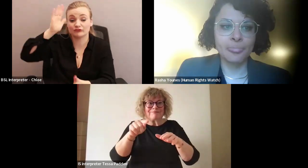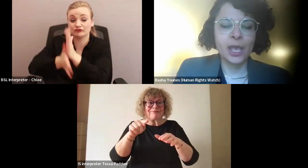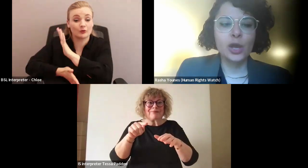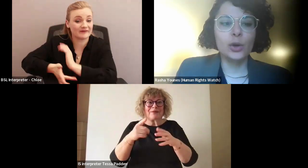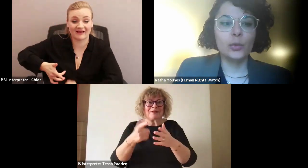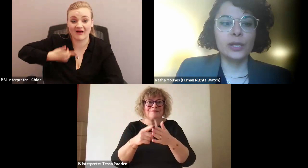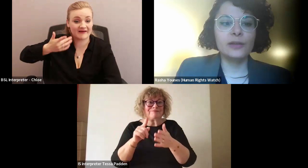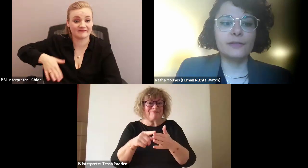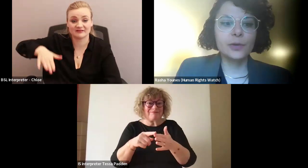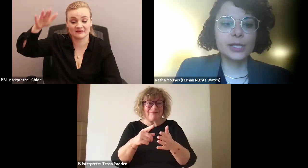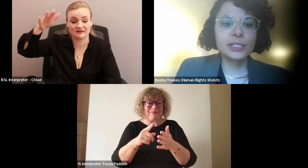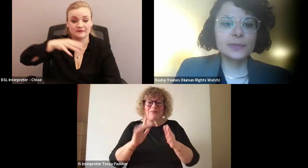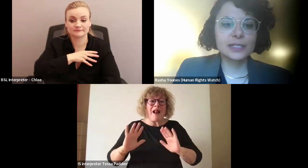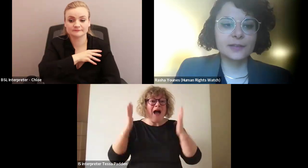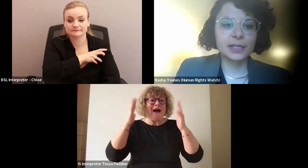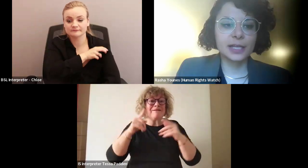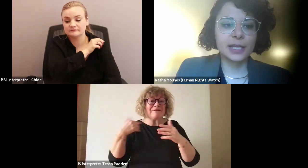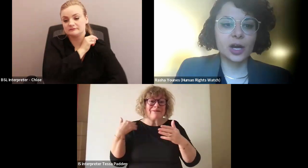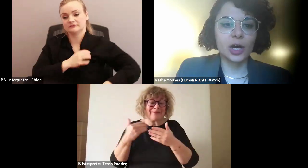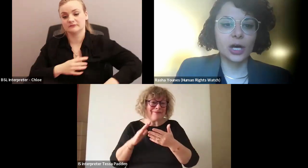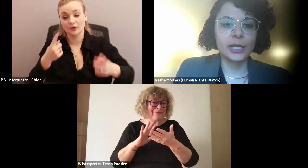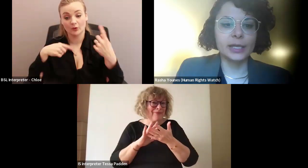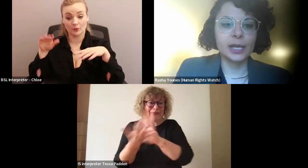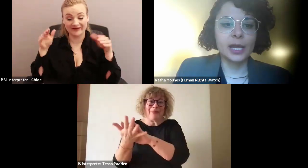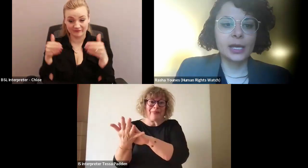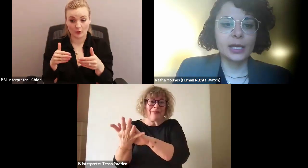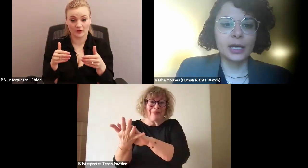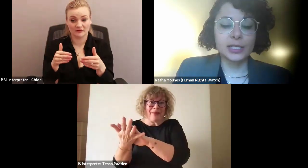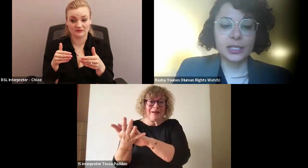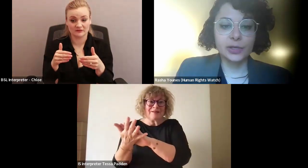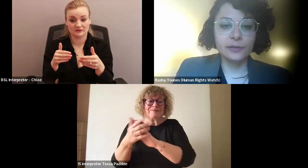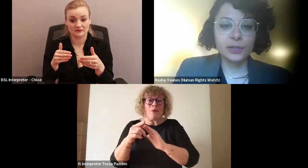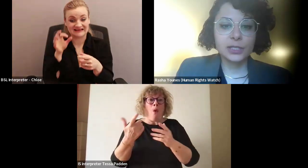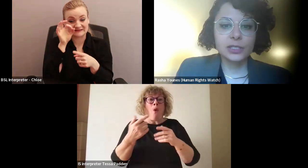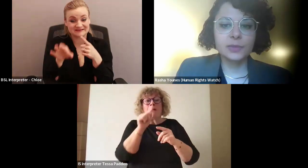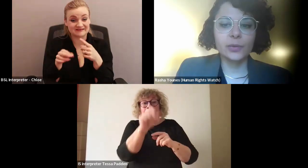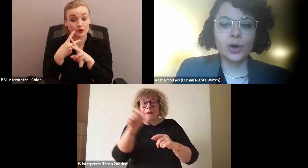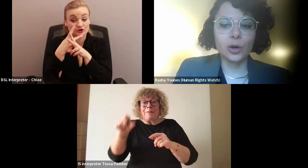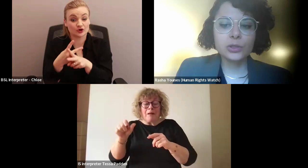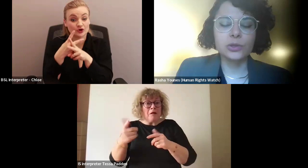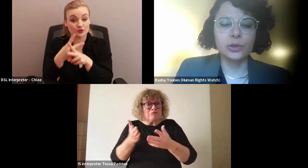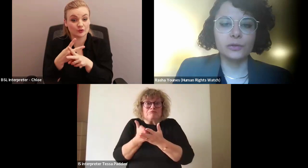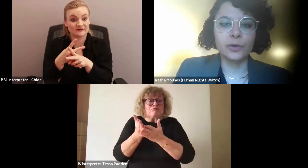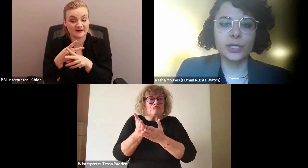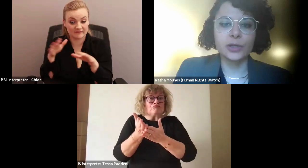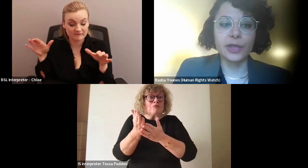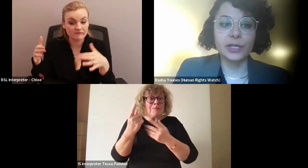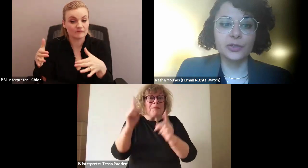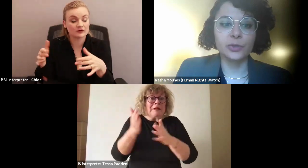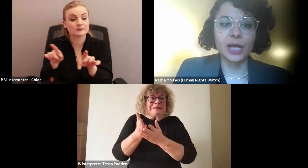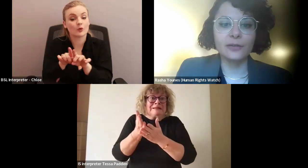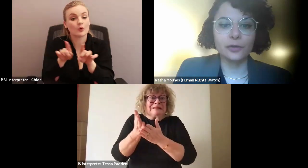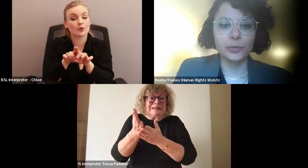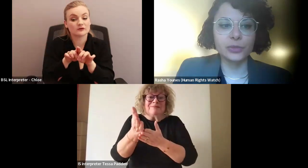lives. We focus specifically on security forces, but we also focus on